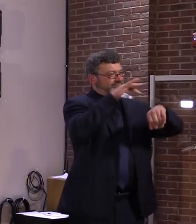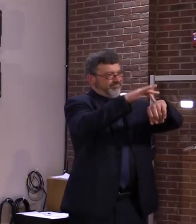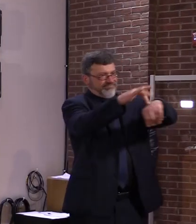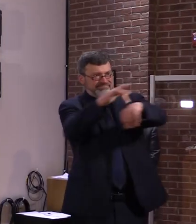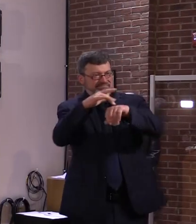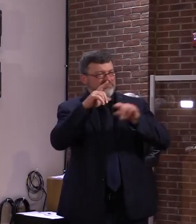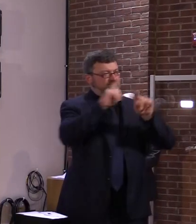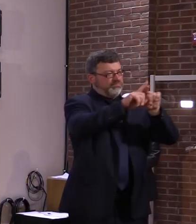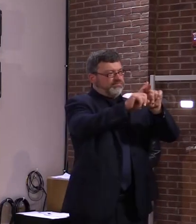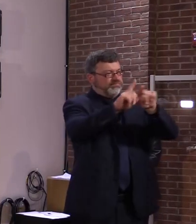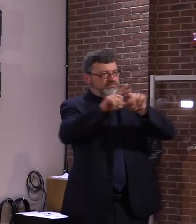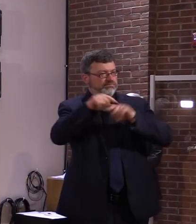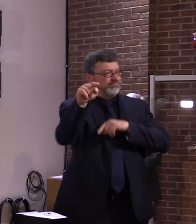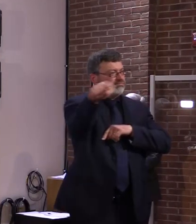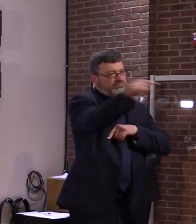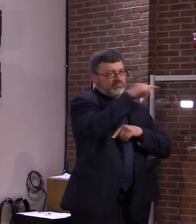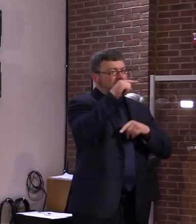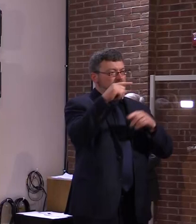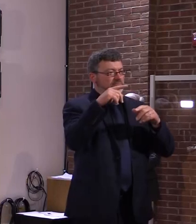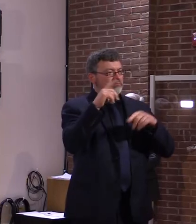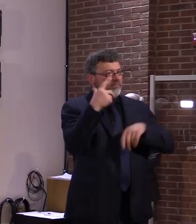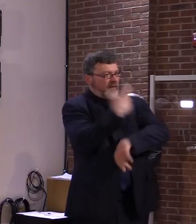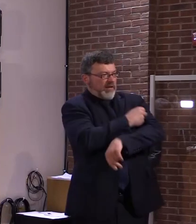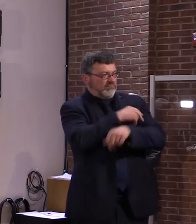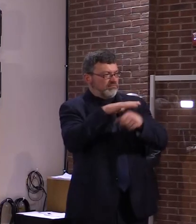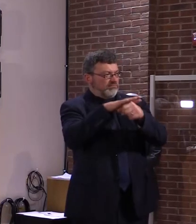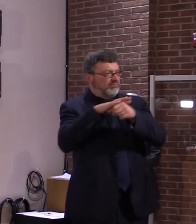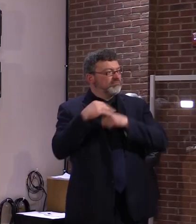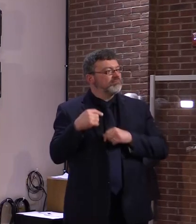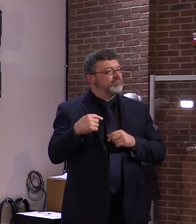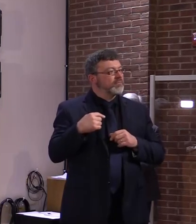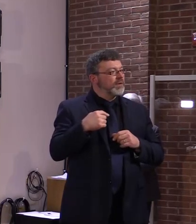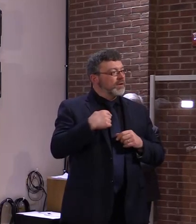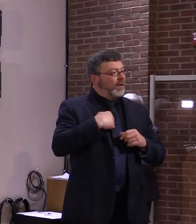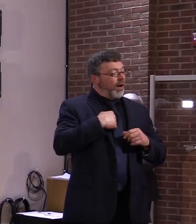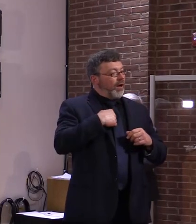occurring, it is universally festive.